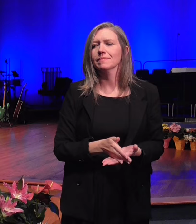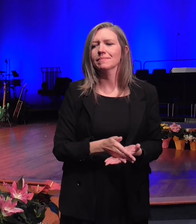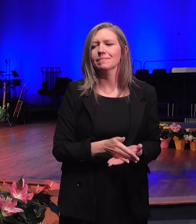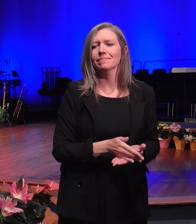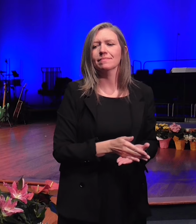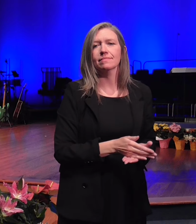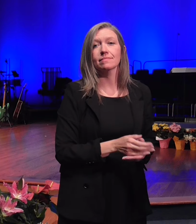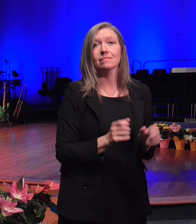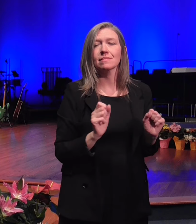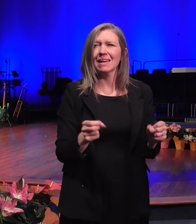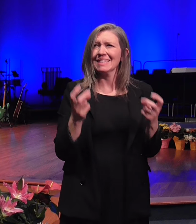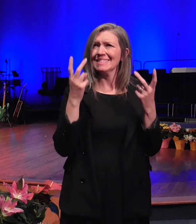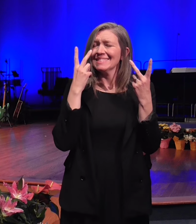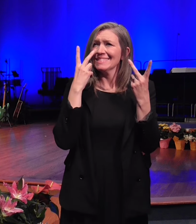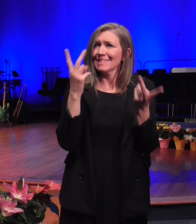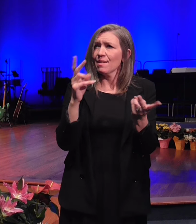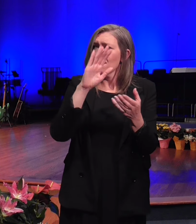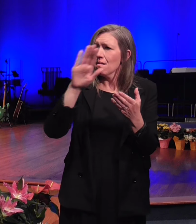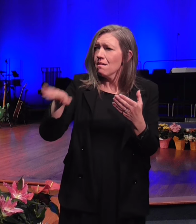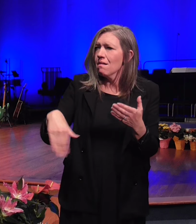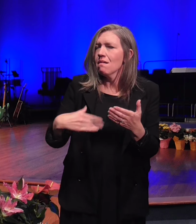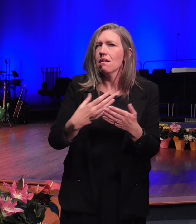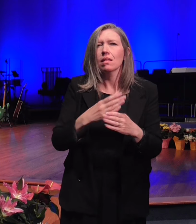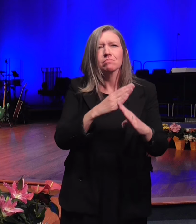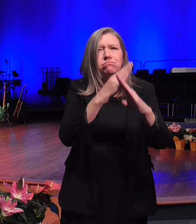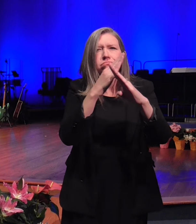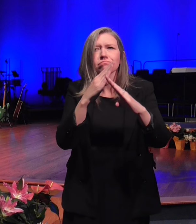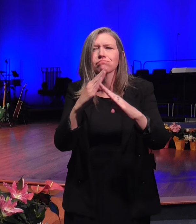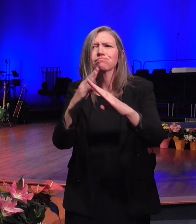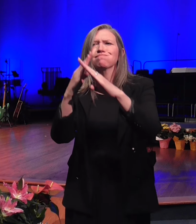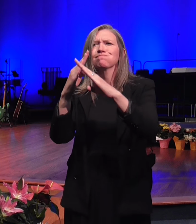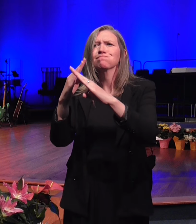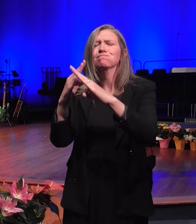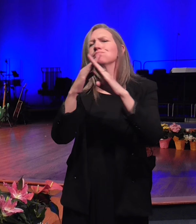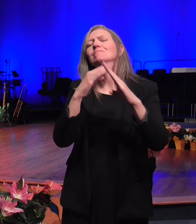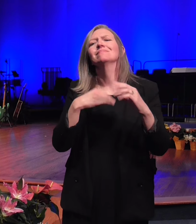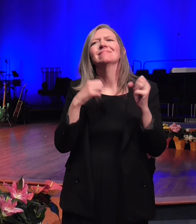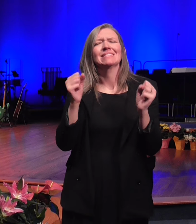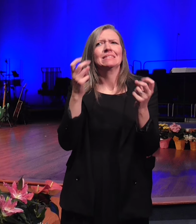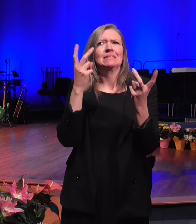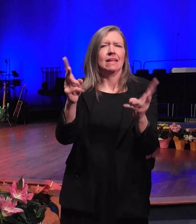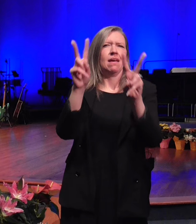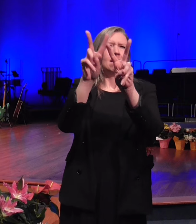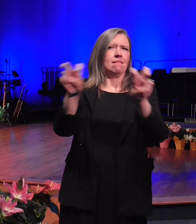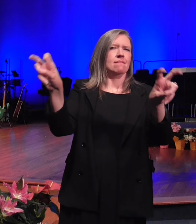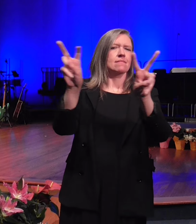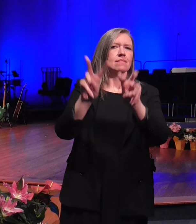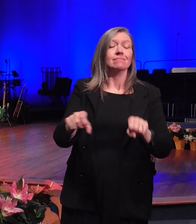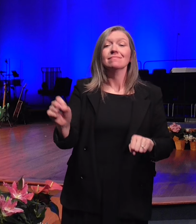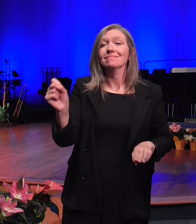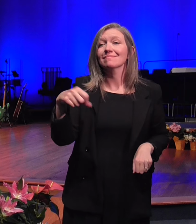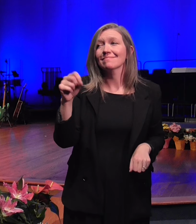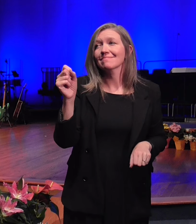I can see all obstacles in my way.